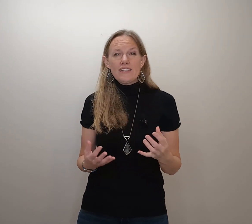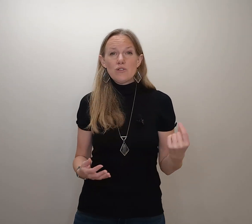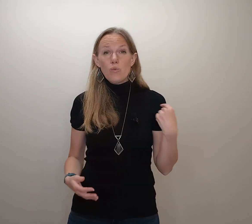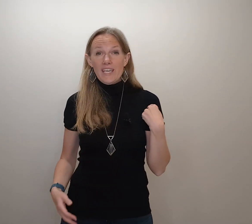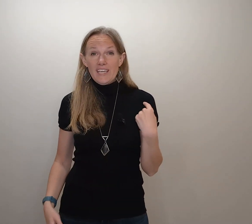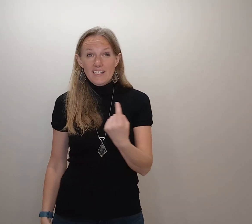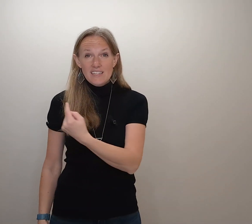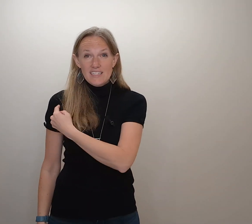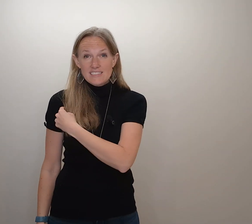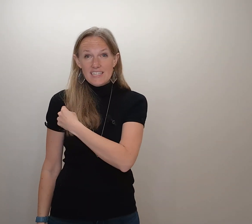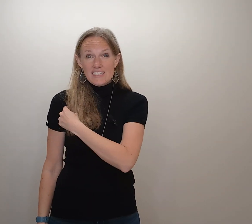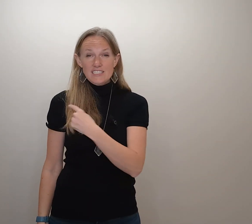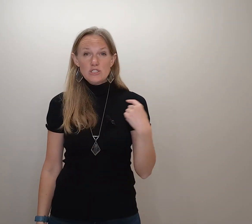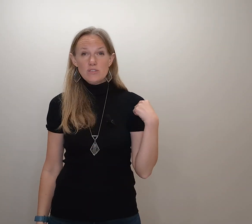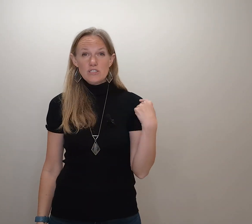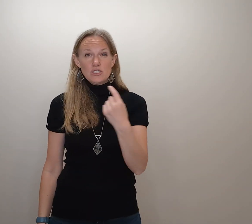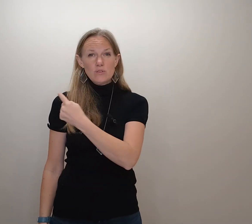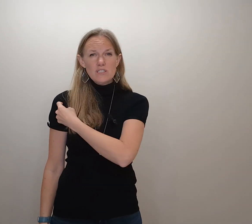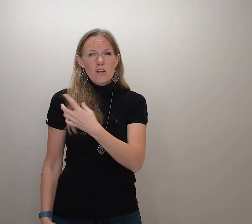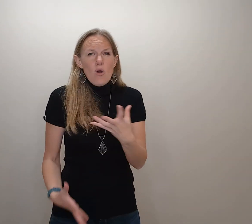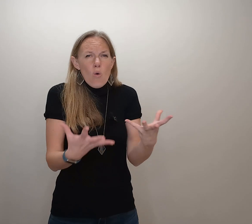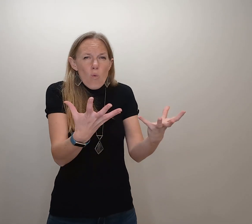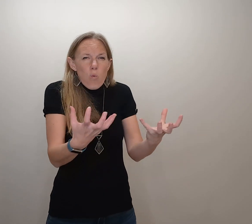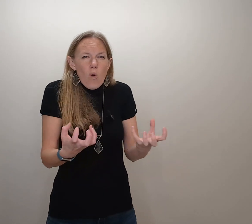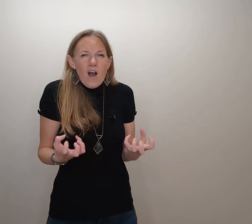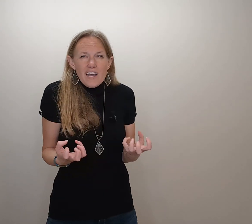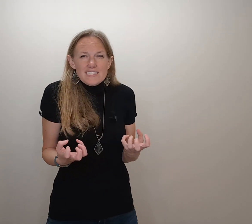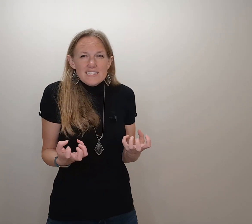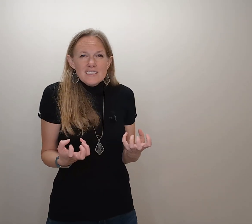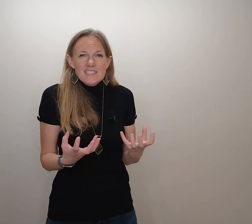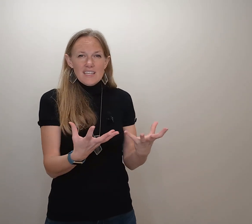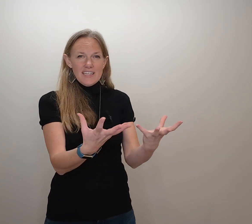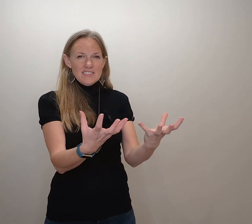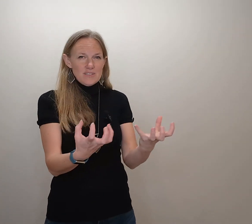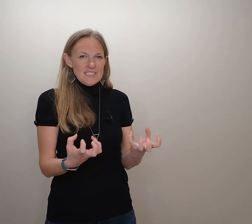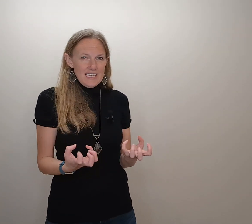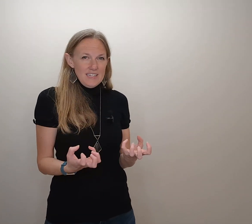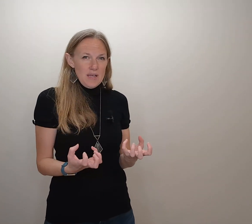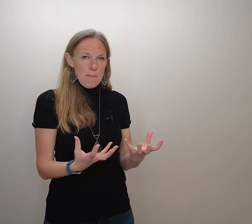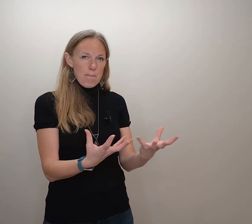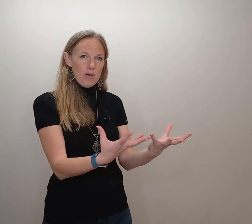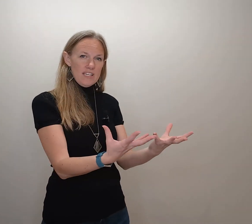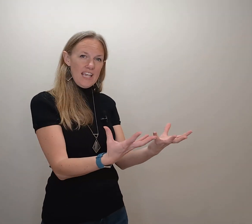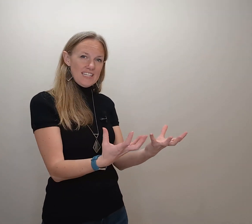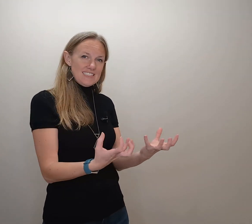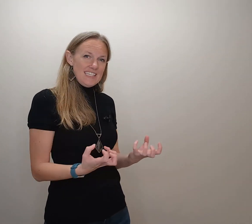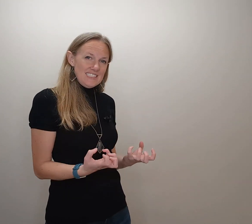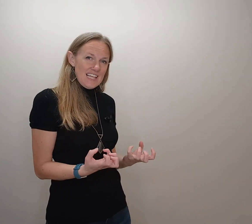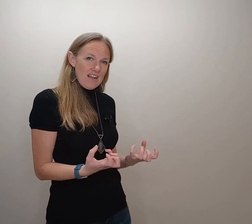so we, it's like this, shoulder to shoulder, want. Okay, so once again, pulling hands into that